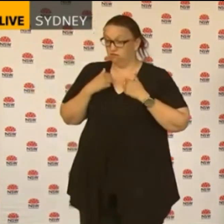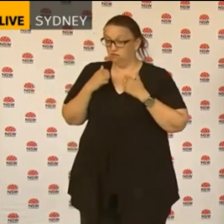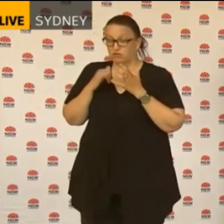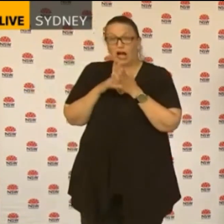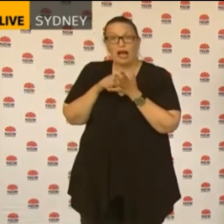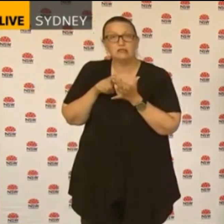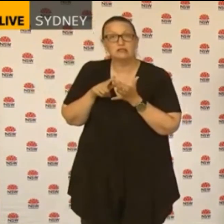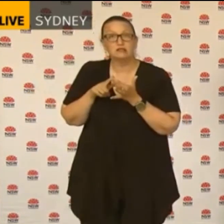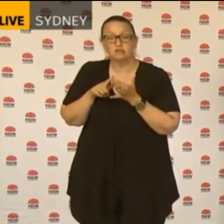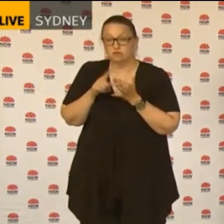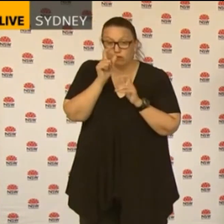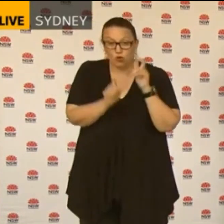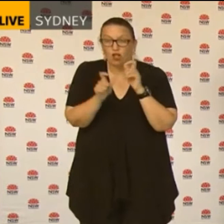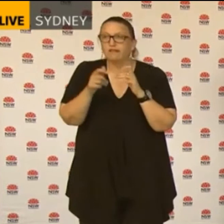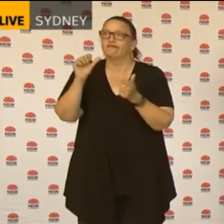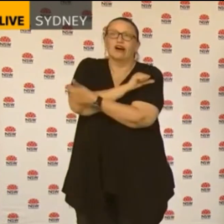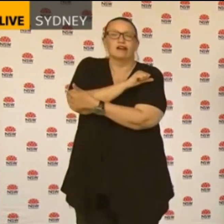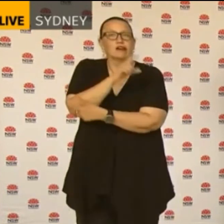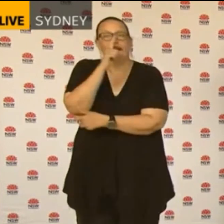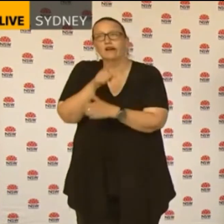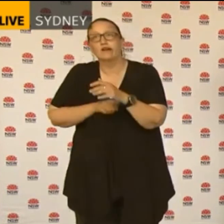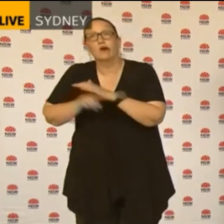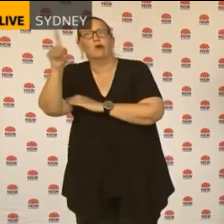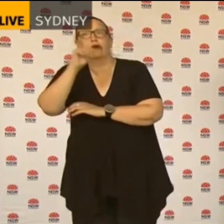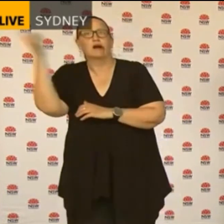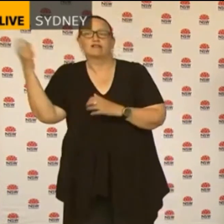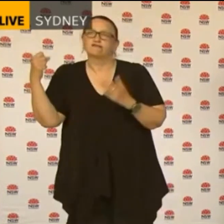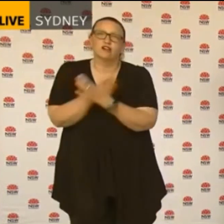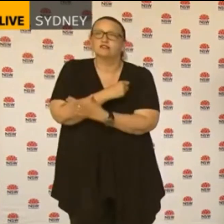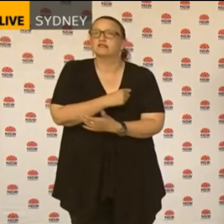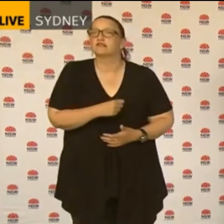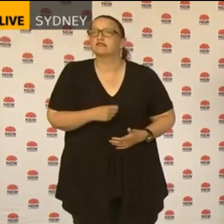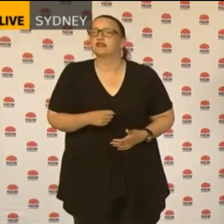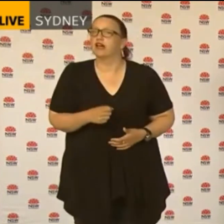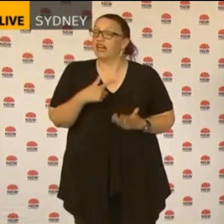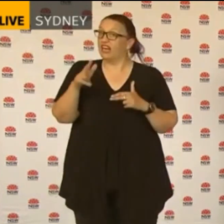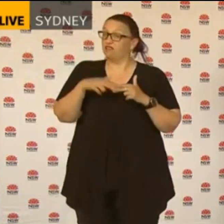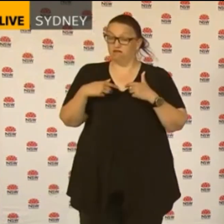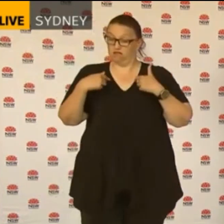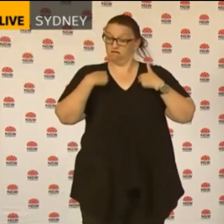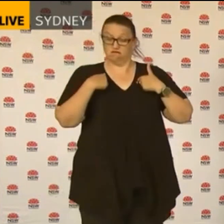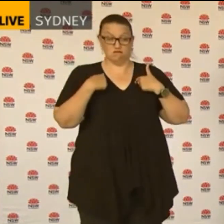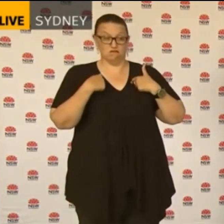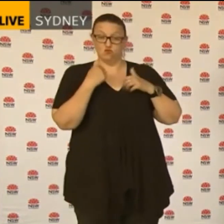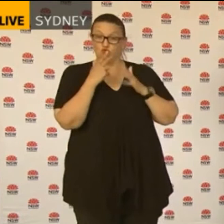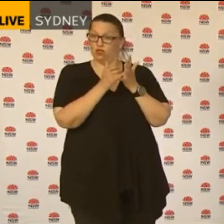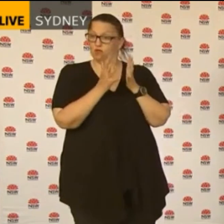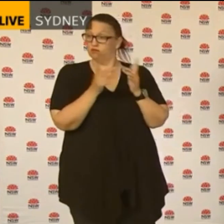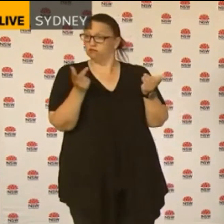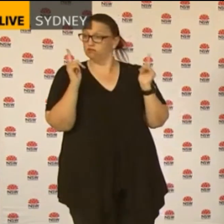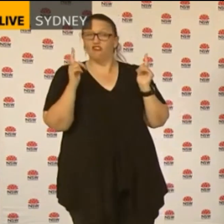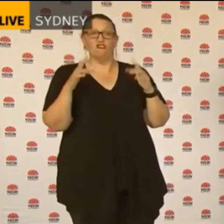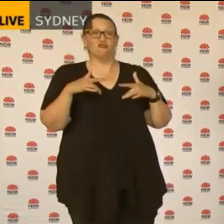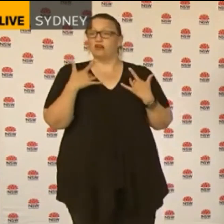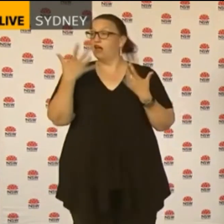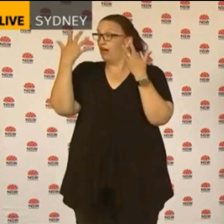we're all members of a state, but if you have confidence in your state's ability to get on top of an outbreak, well then you should think a bit carefully